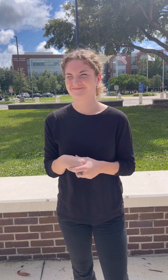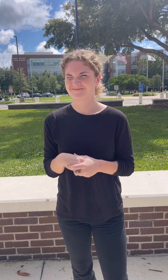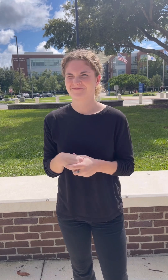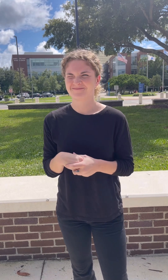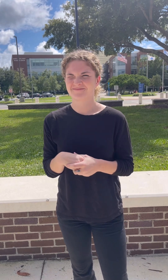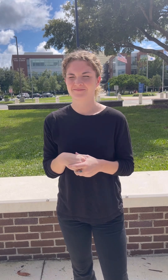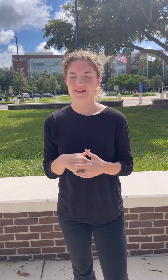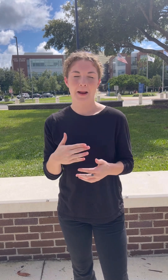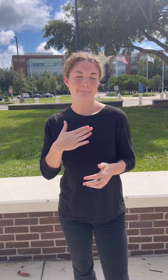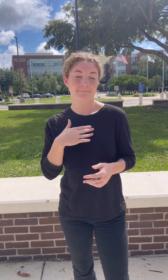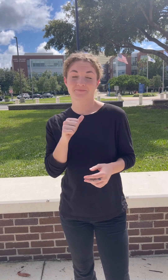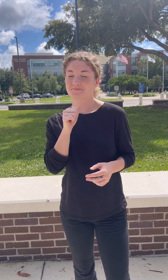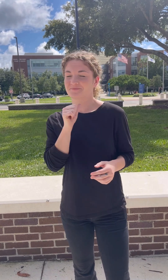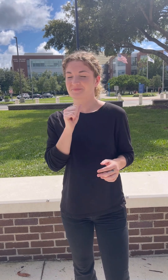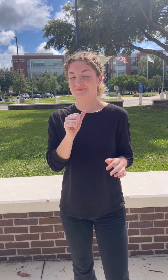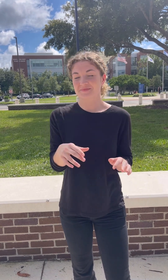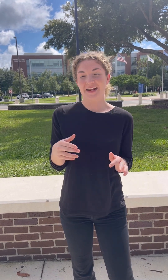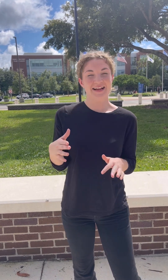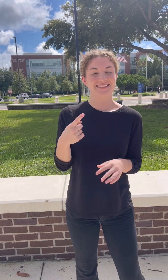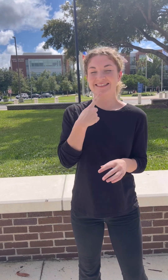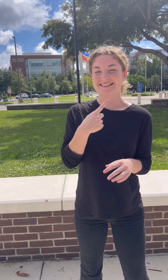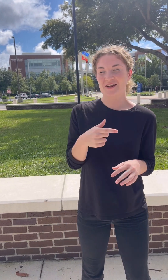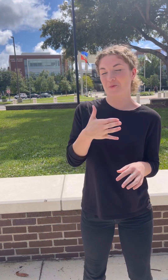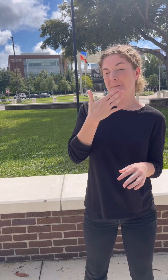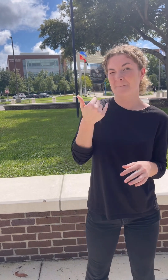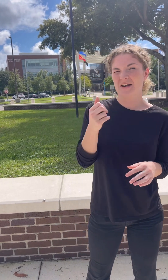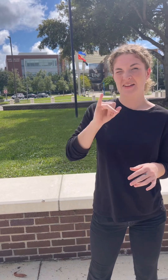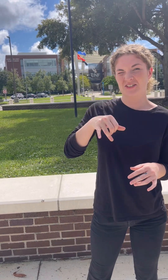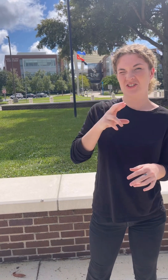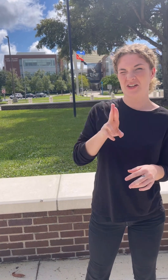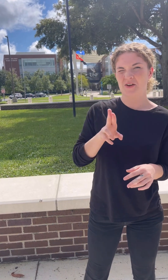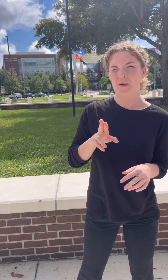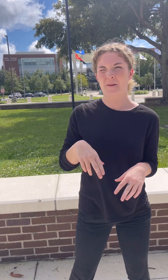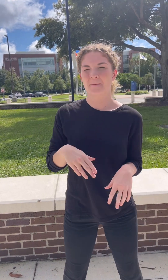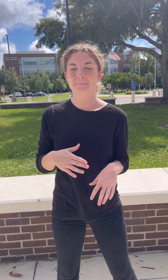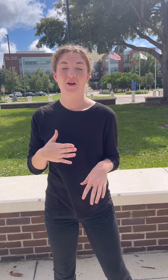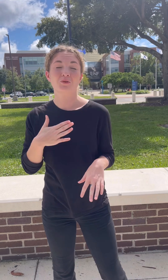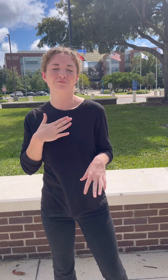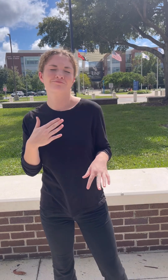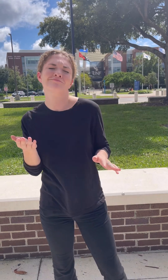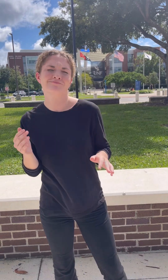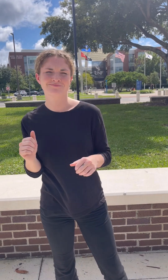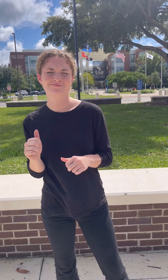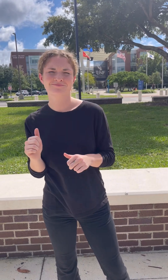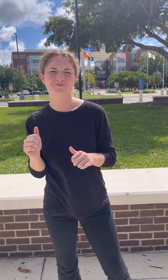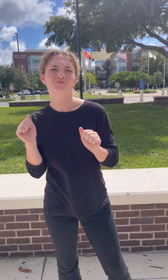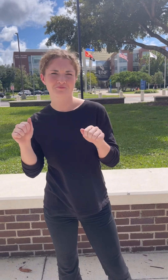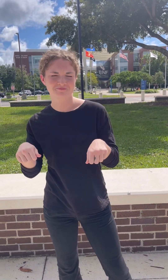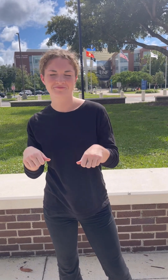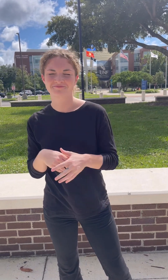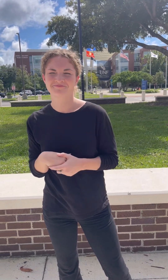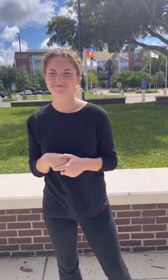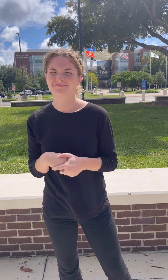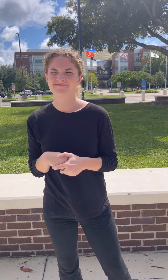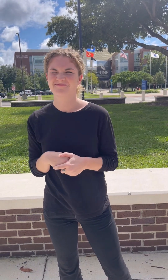better than JU, not saying that at all, but we have had the wooden barrel more years than they have, so interpret that information how you